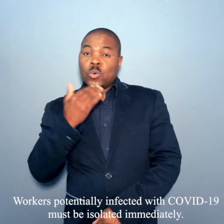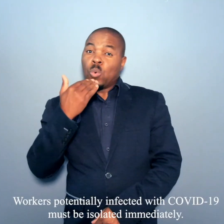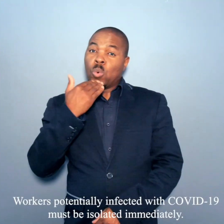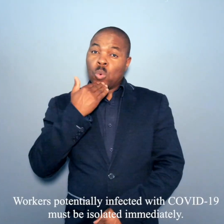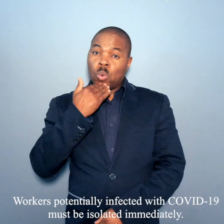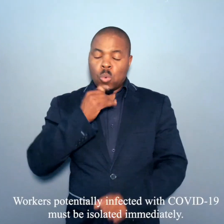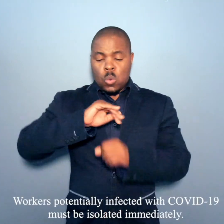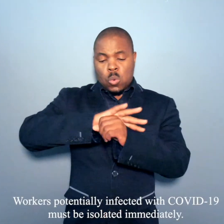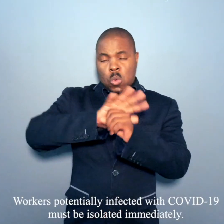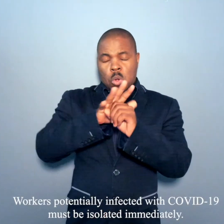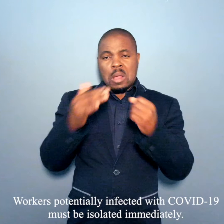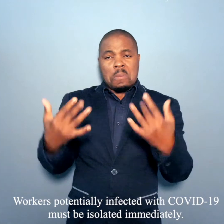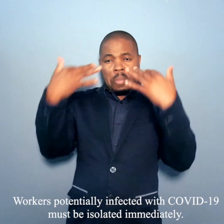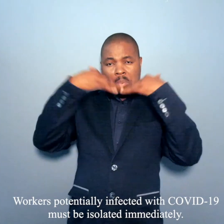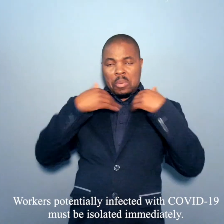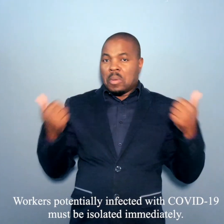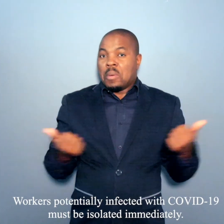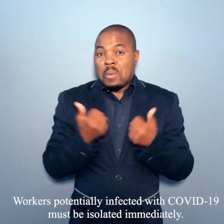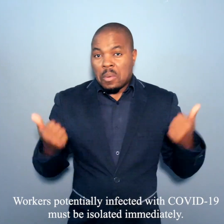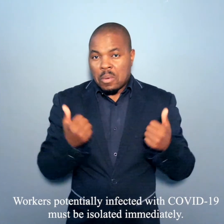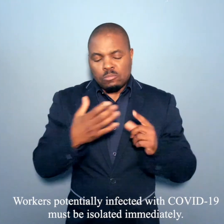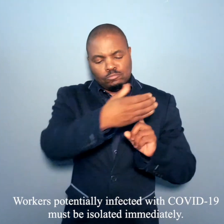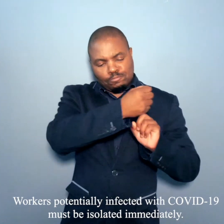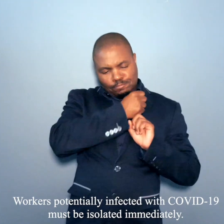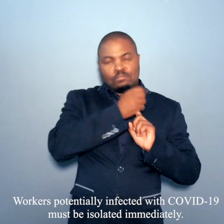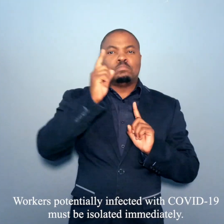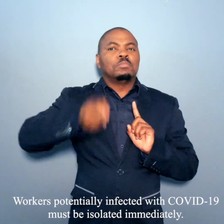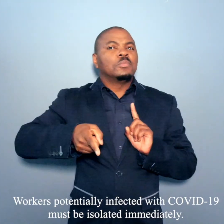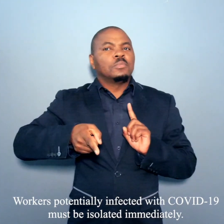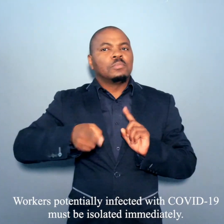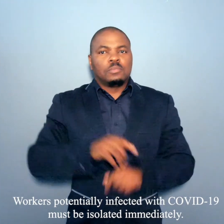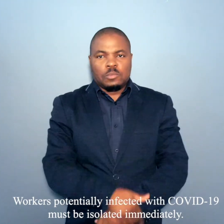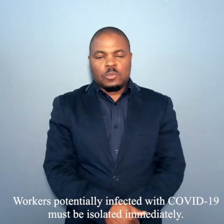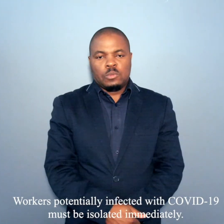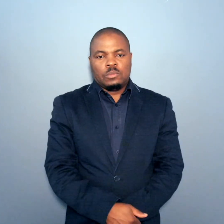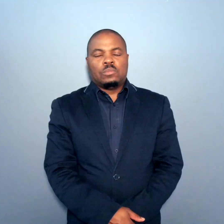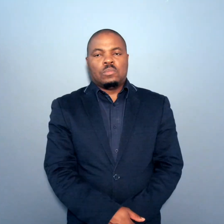Workers potentially infected with COVID-19 must be isolated immediately.